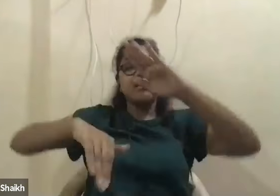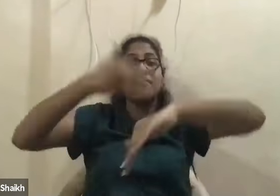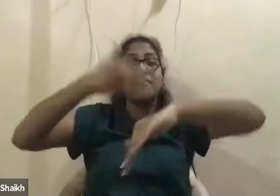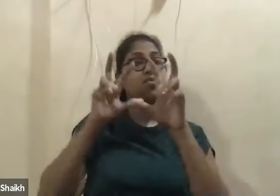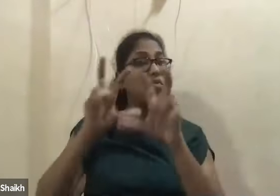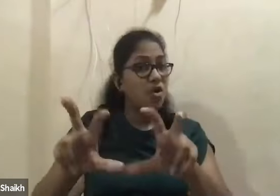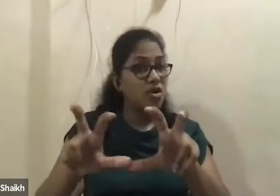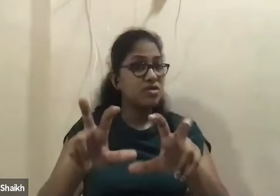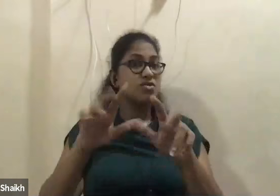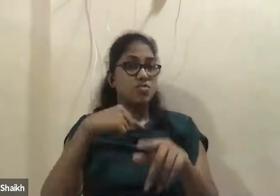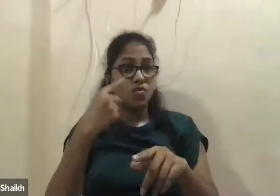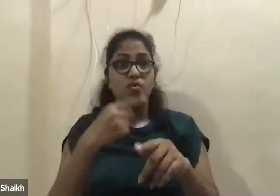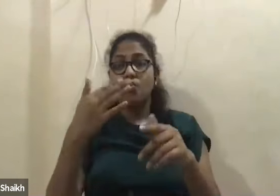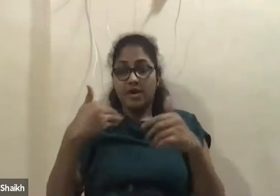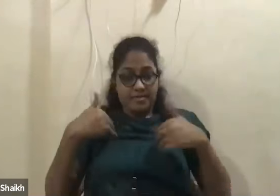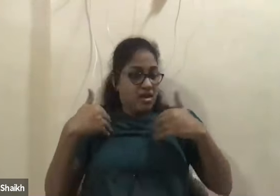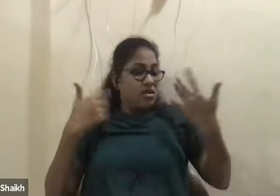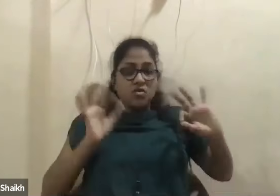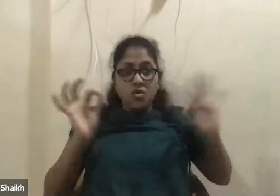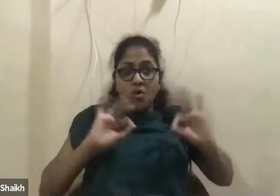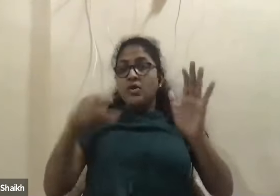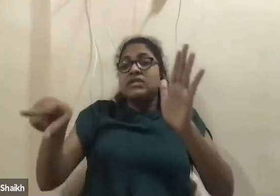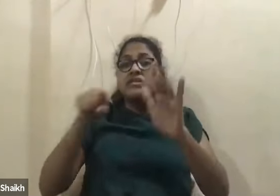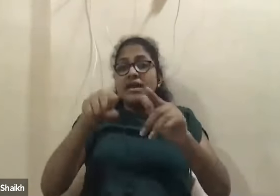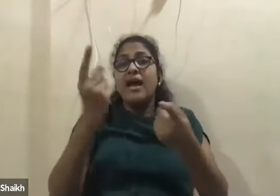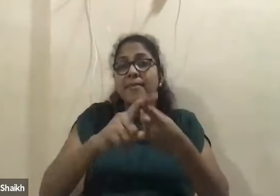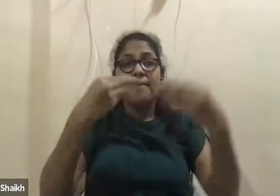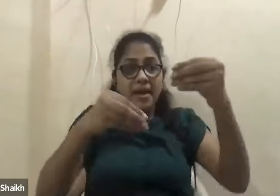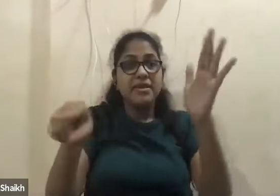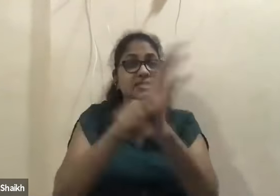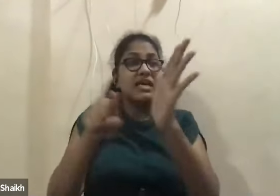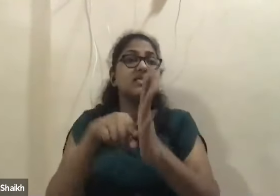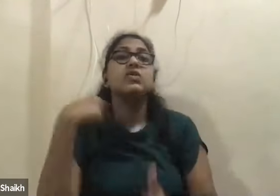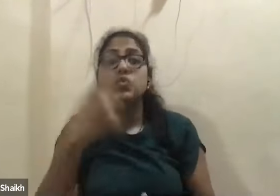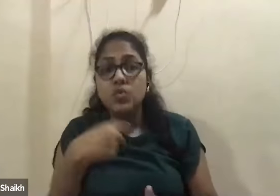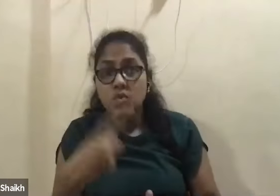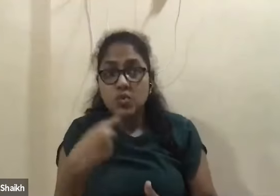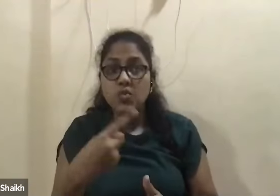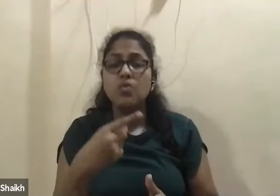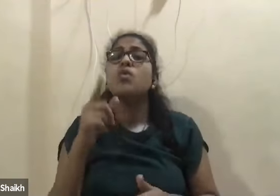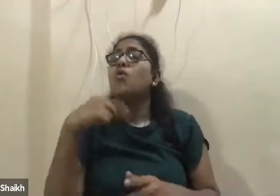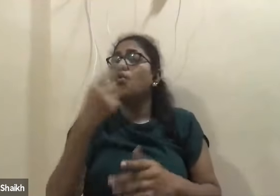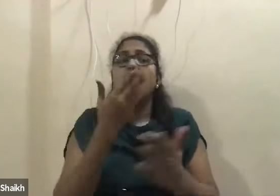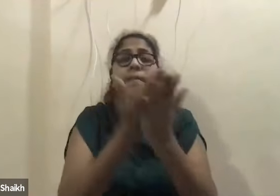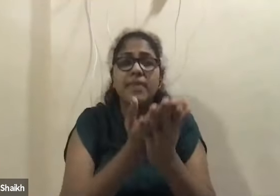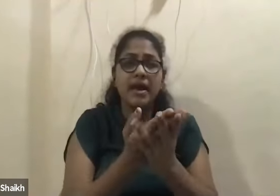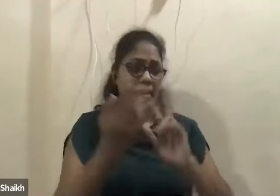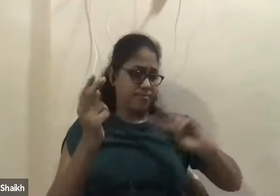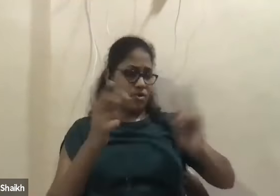who can sign on behalf wherever necessary. Who can apply? Both parents can apply. If one parent is